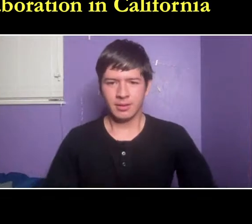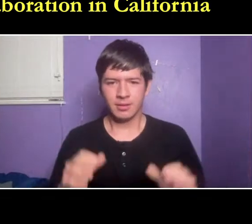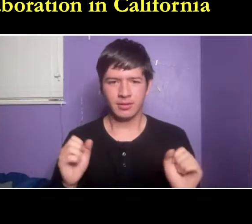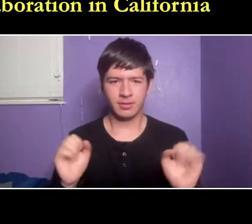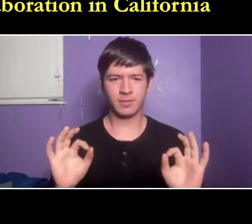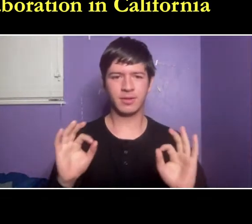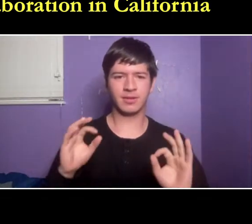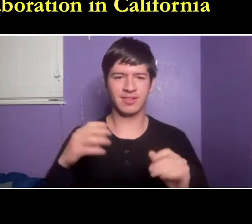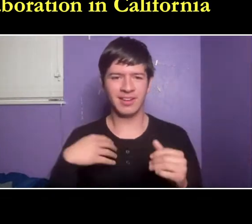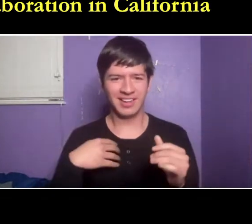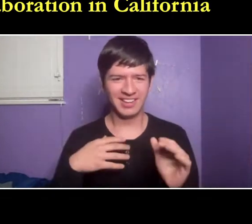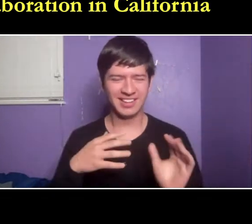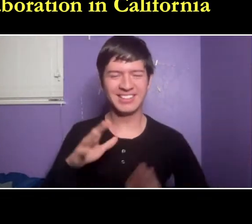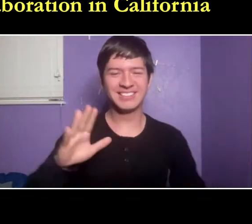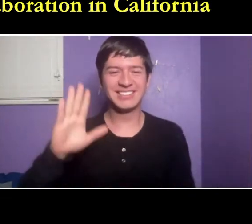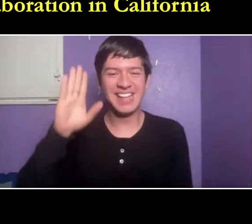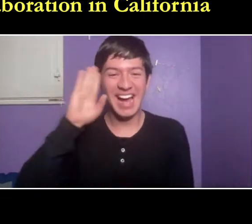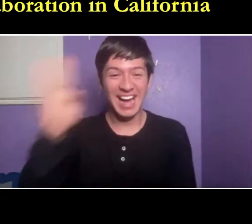Uh-huh.